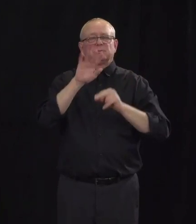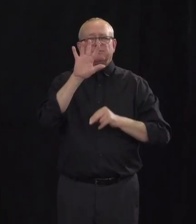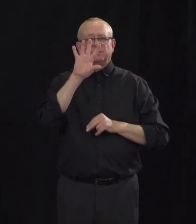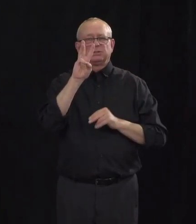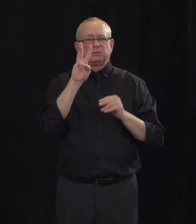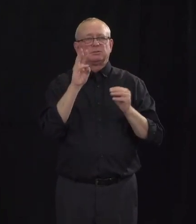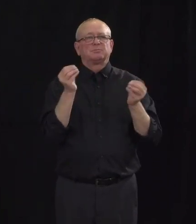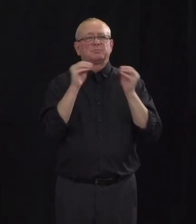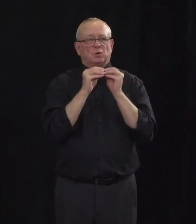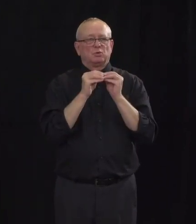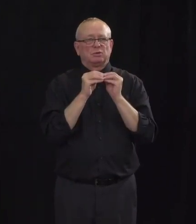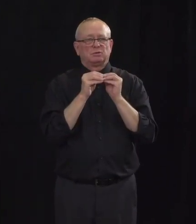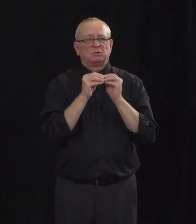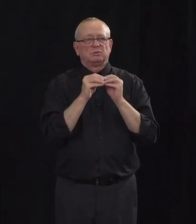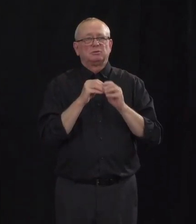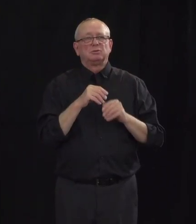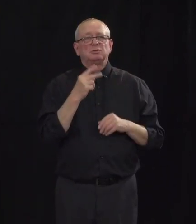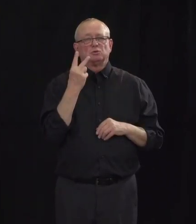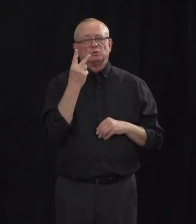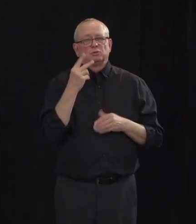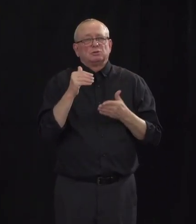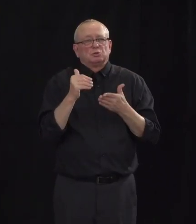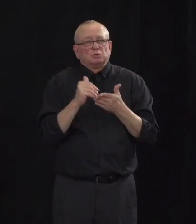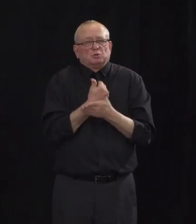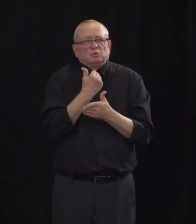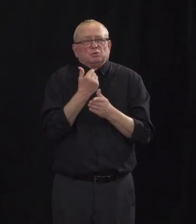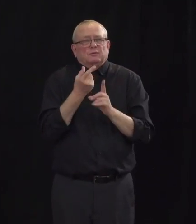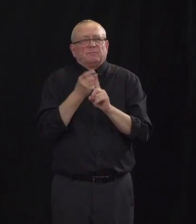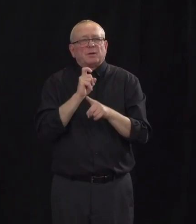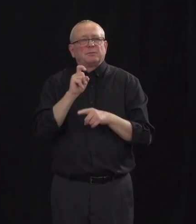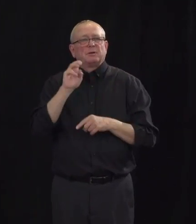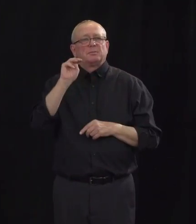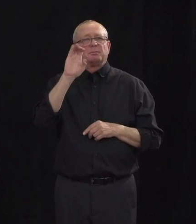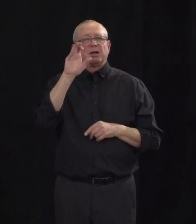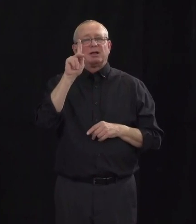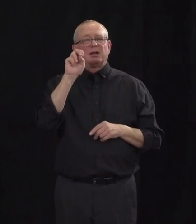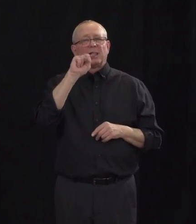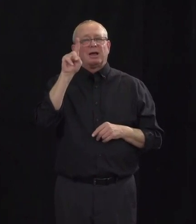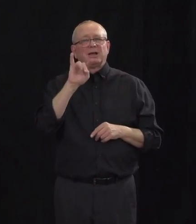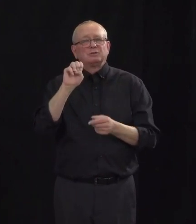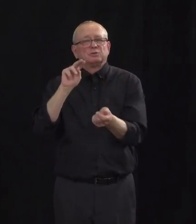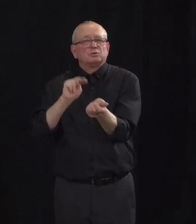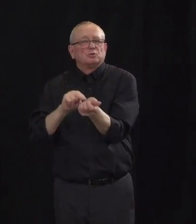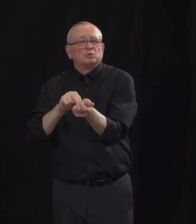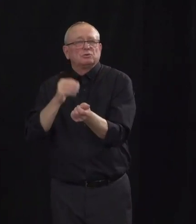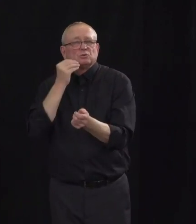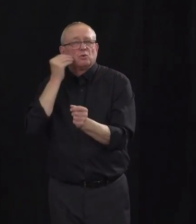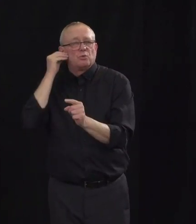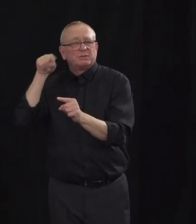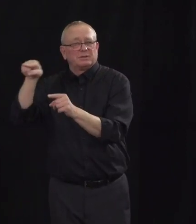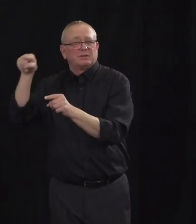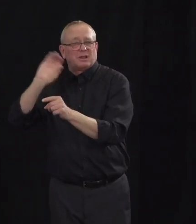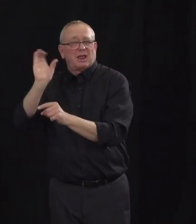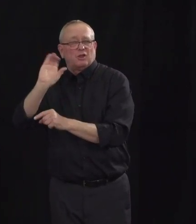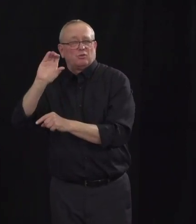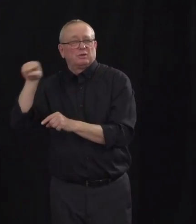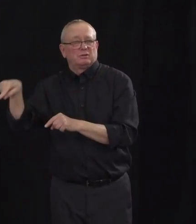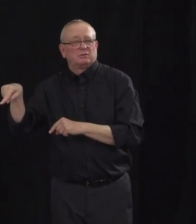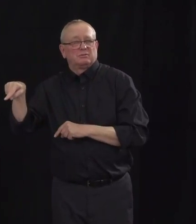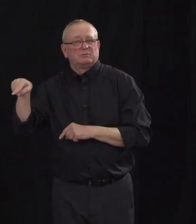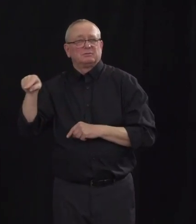This includes 2 new cases at the Mackenzie Town Long-Term Care Facility, which brings the total number of cases at this facility to